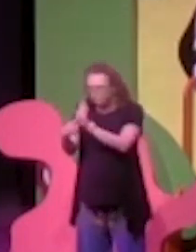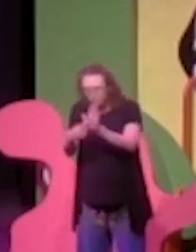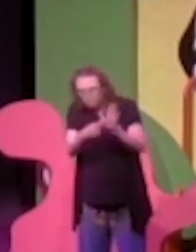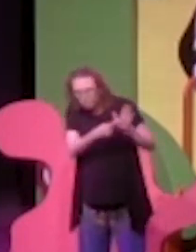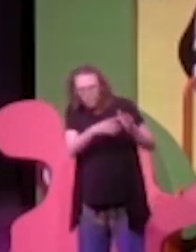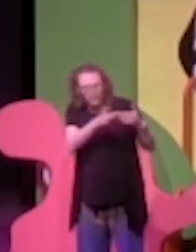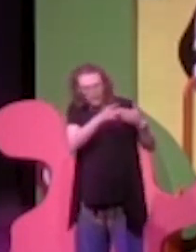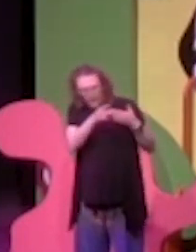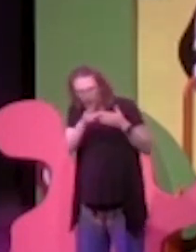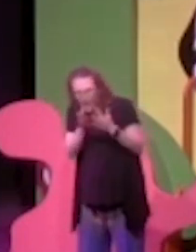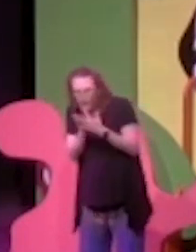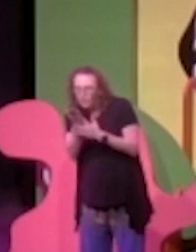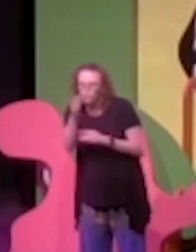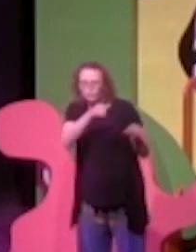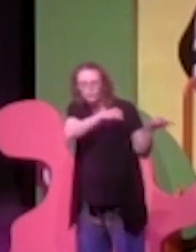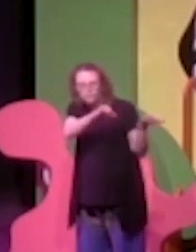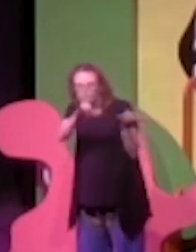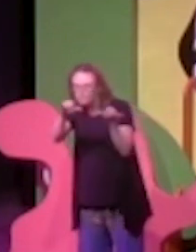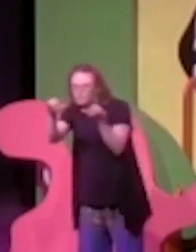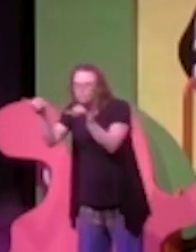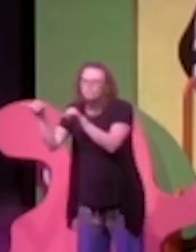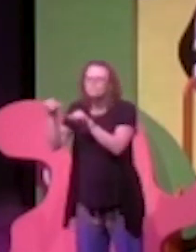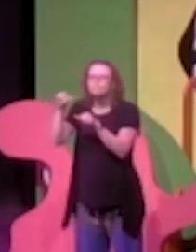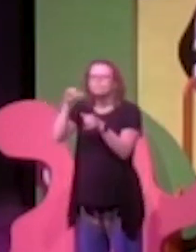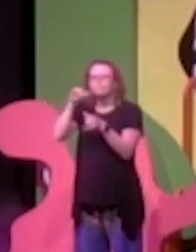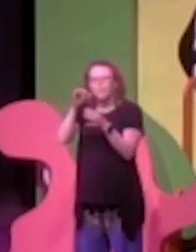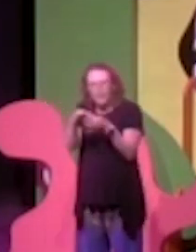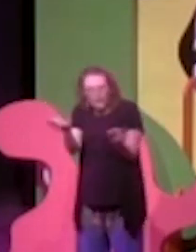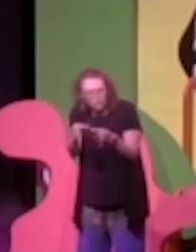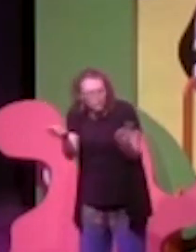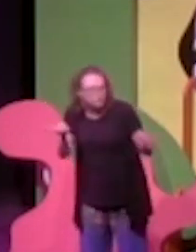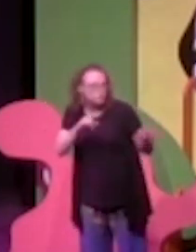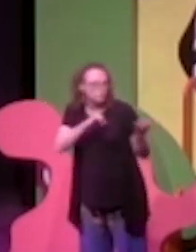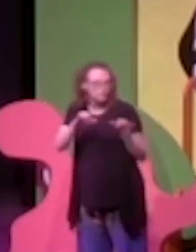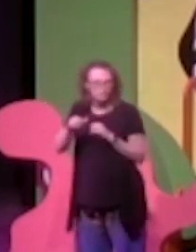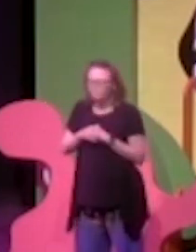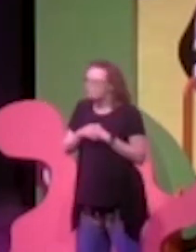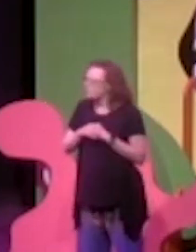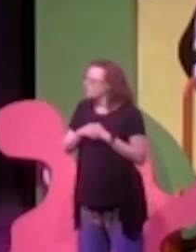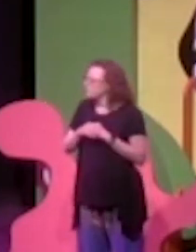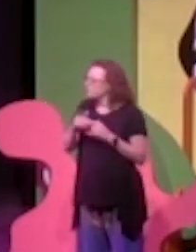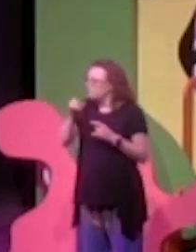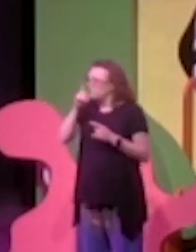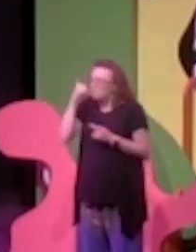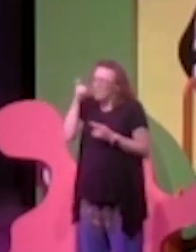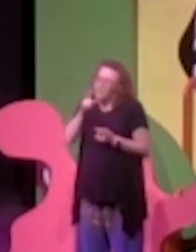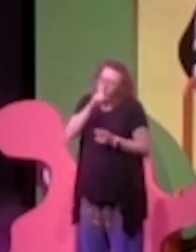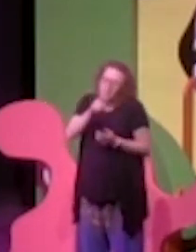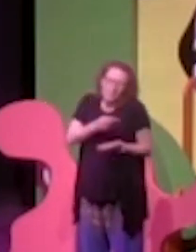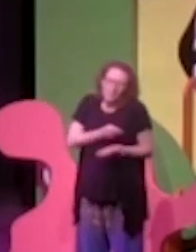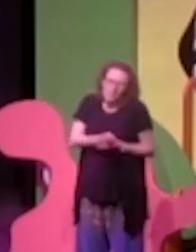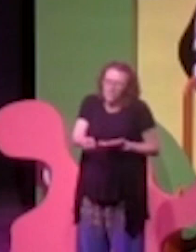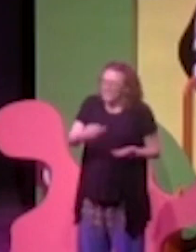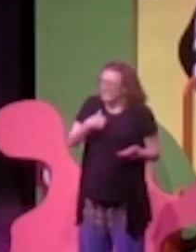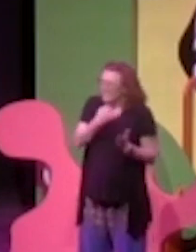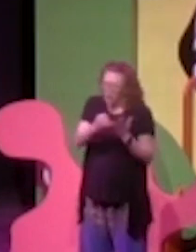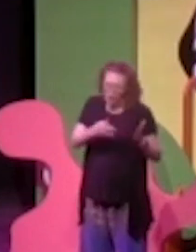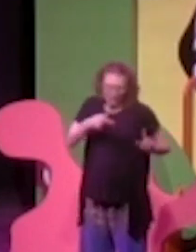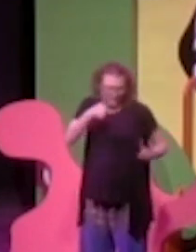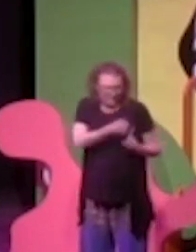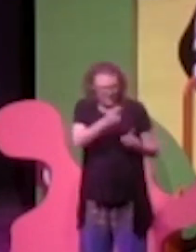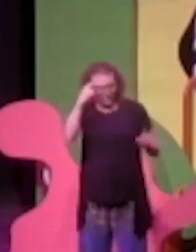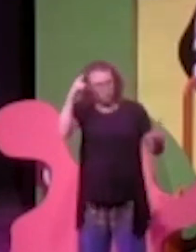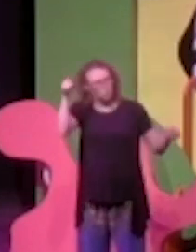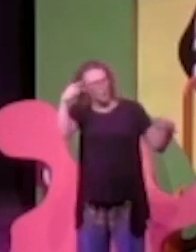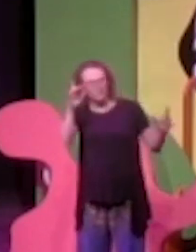the narratives of the past that divided us or said arts were elite or artists were crazy or unstable or whatever that thing. But how do we value all